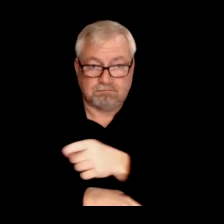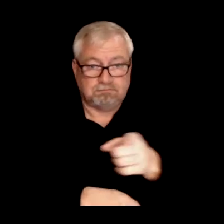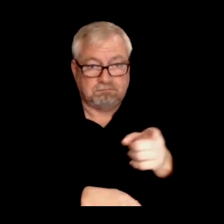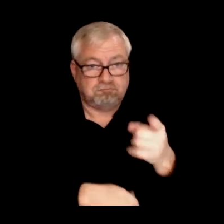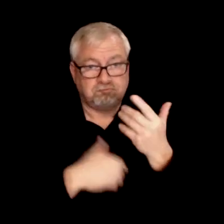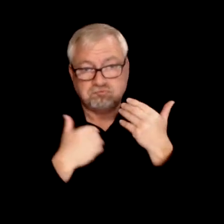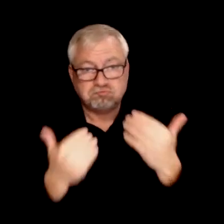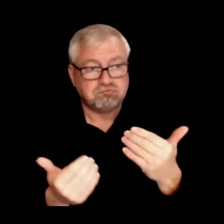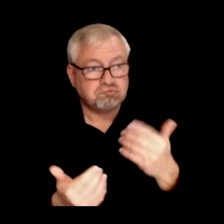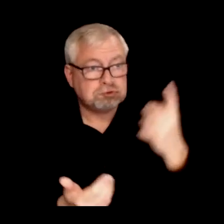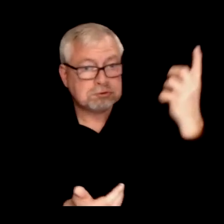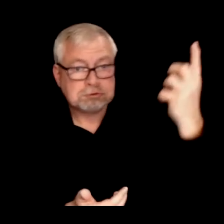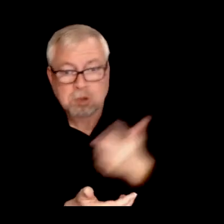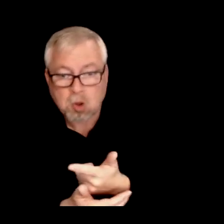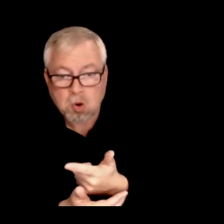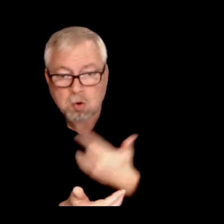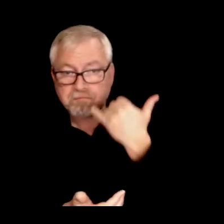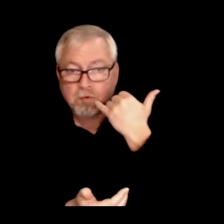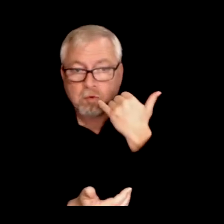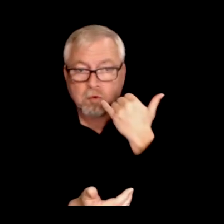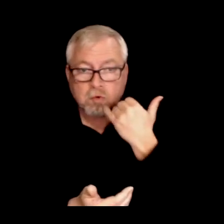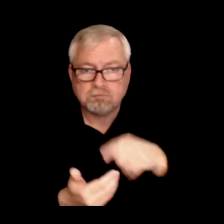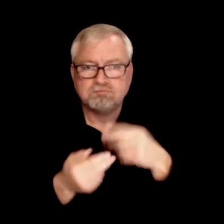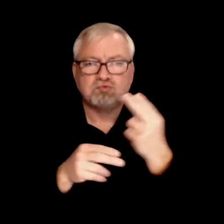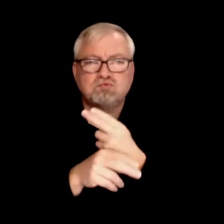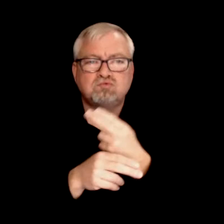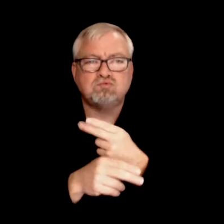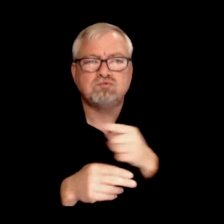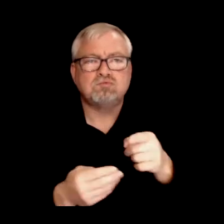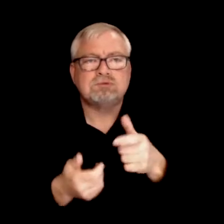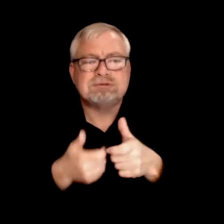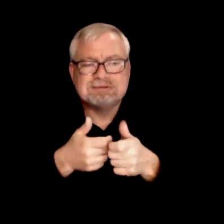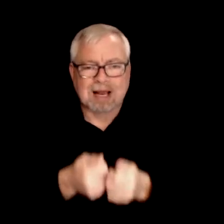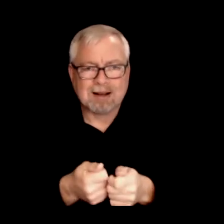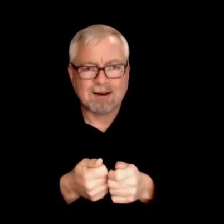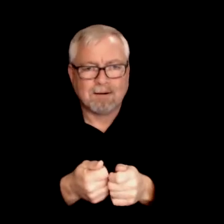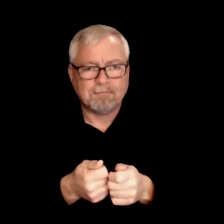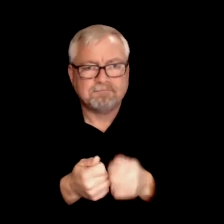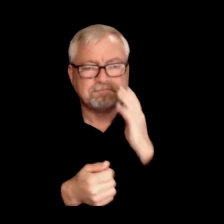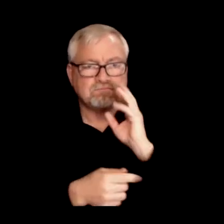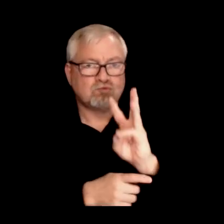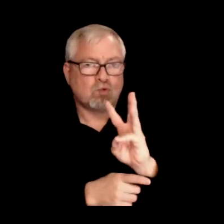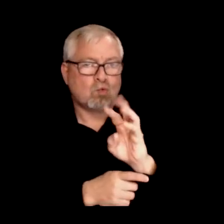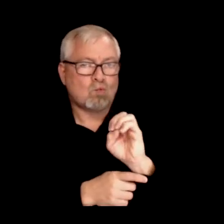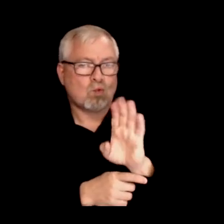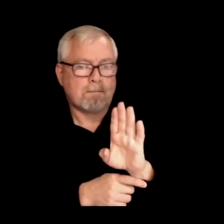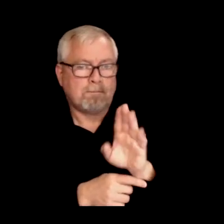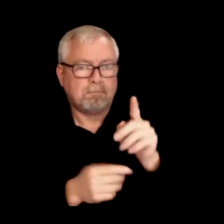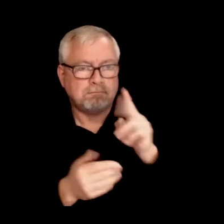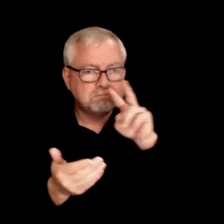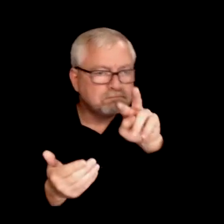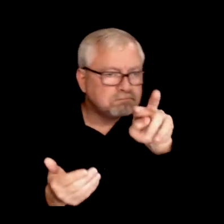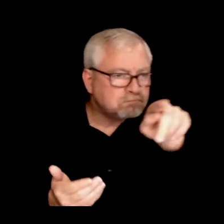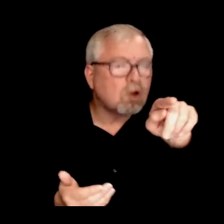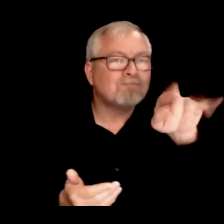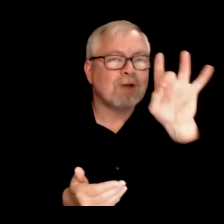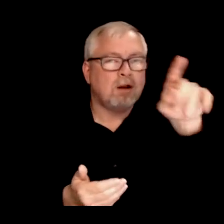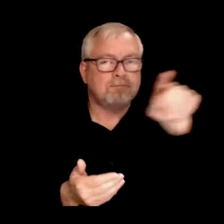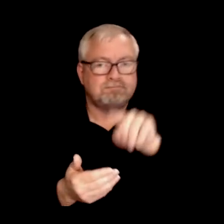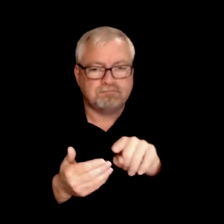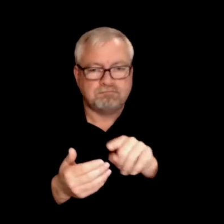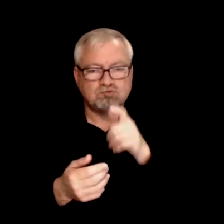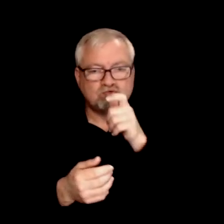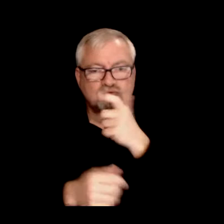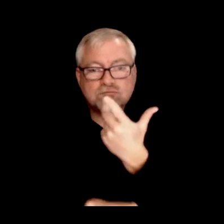phone. It uses text messaging and web surveys to check in with people who have received the COVID-19 vaccine,